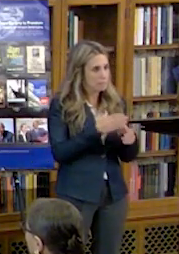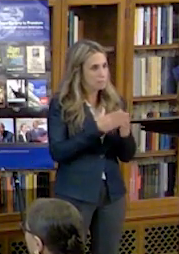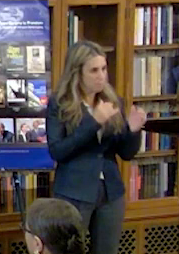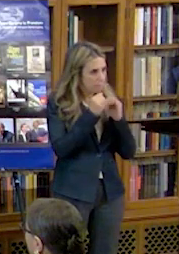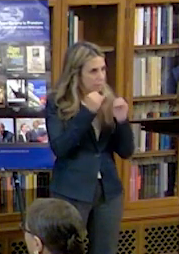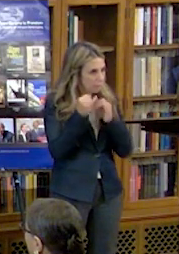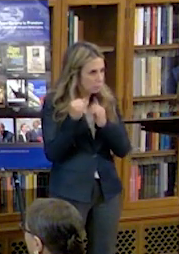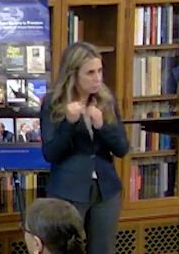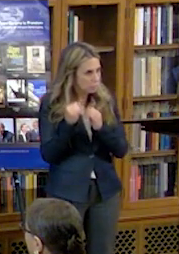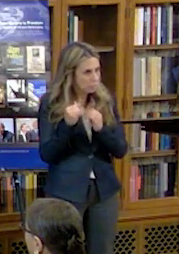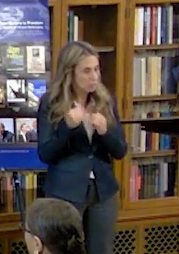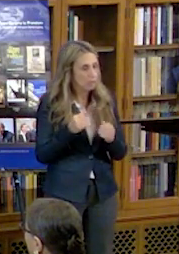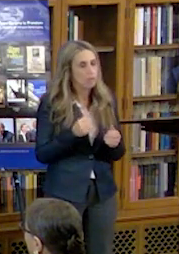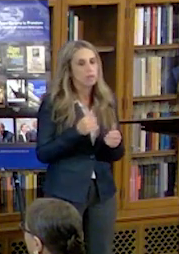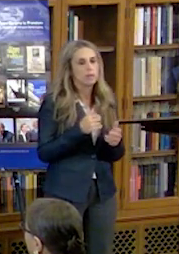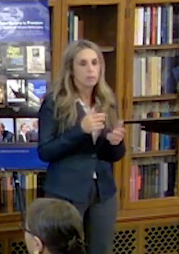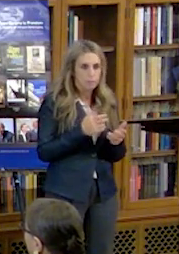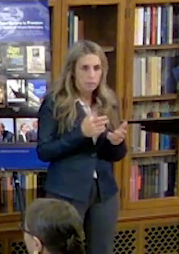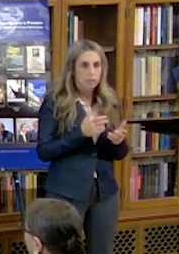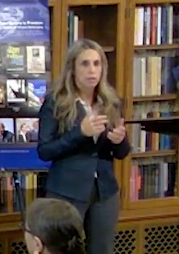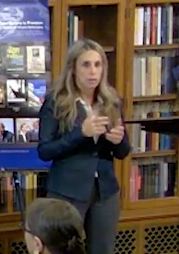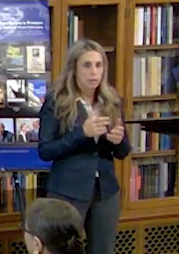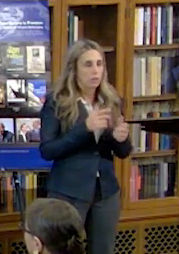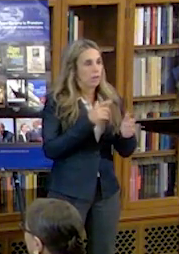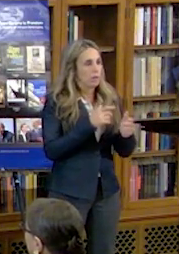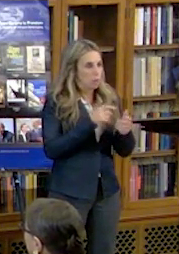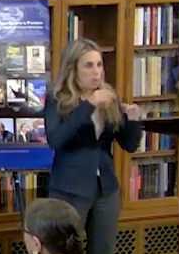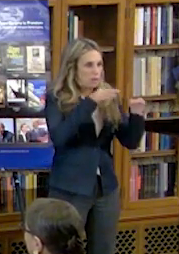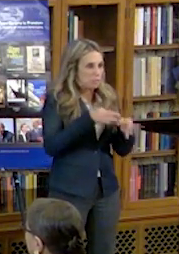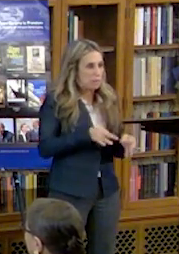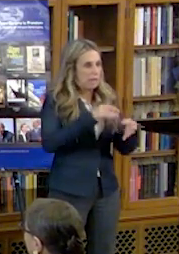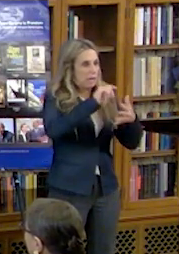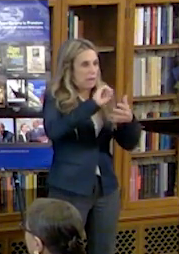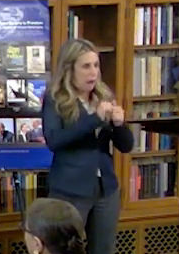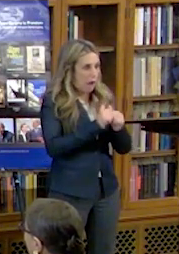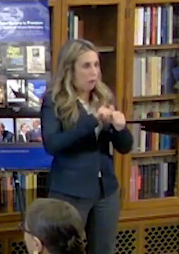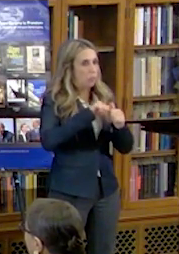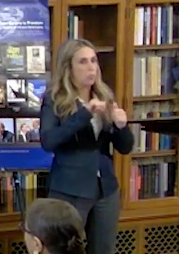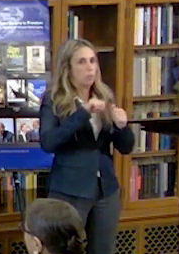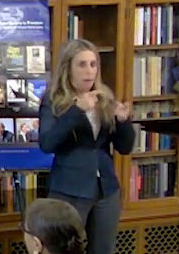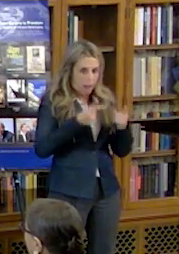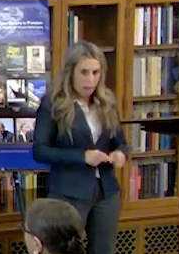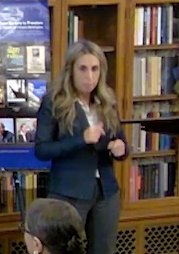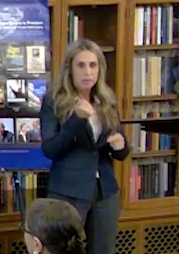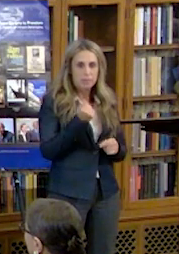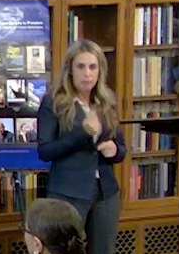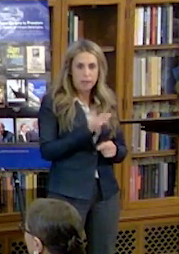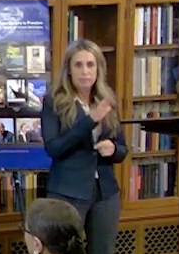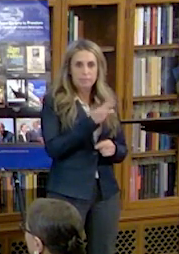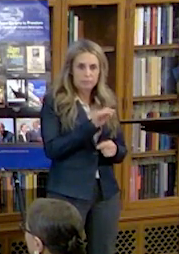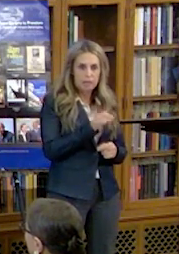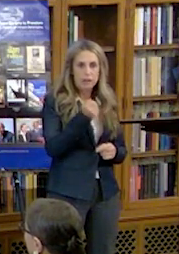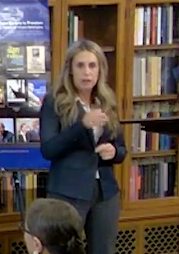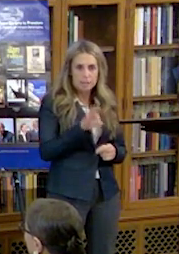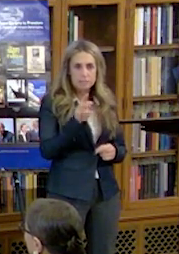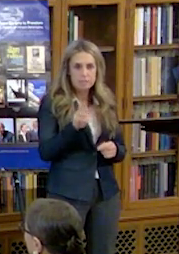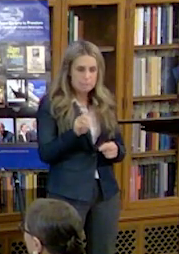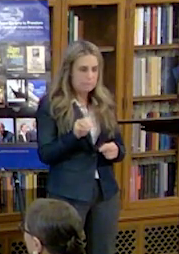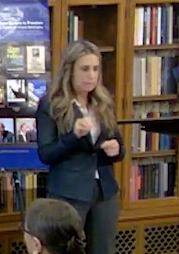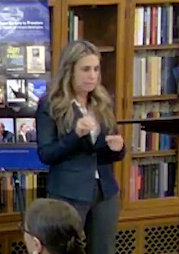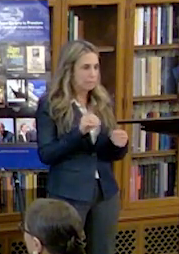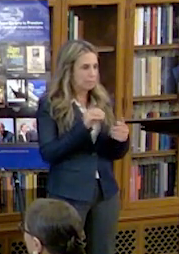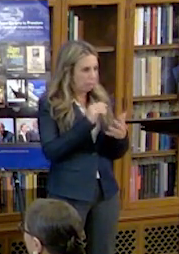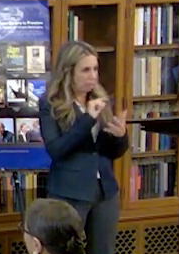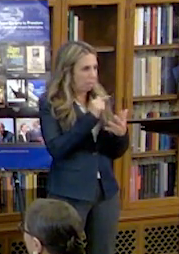really kind of giving a playby playay of how we get to February 1st 1960 and when we have those types of um when we put all that